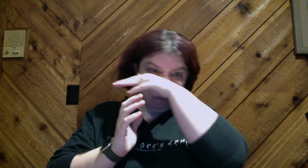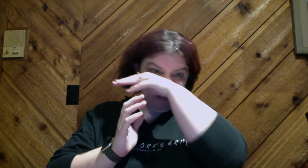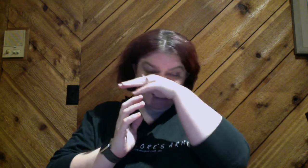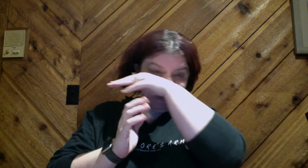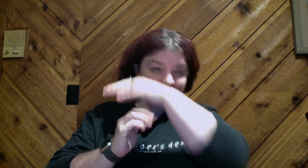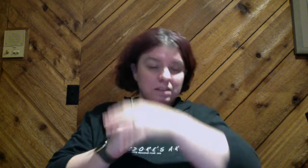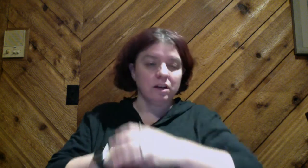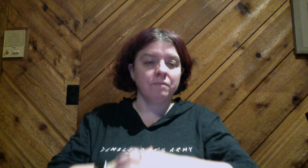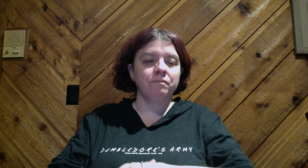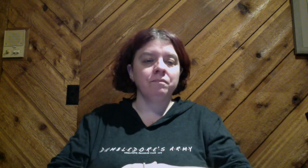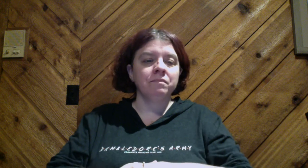Sorry.